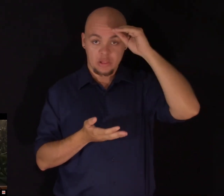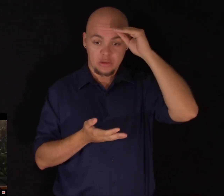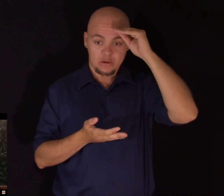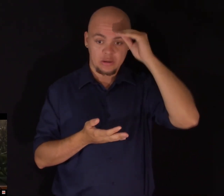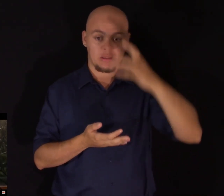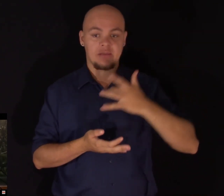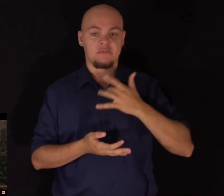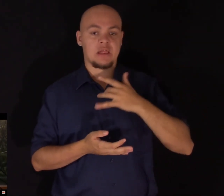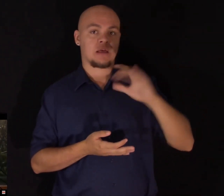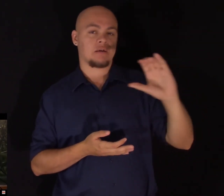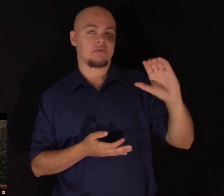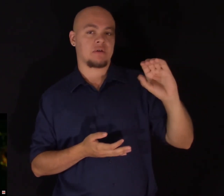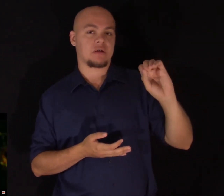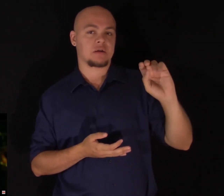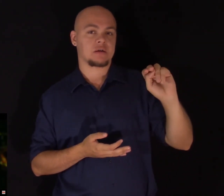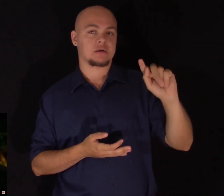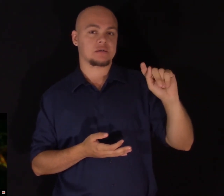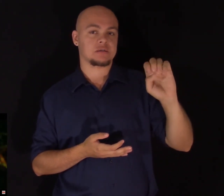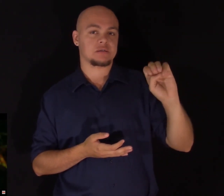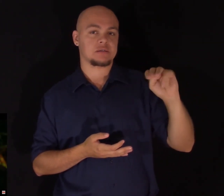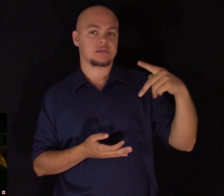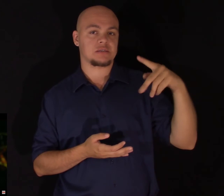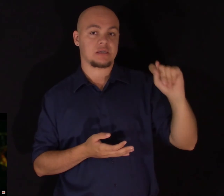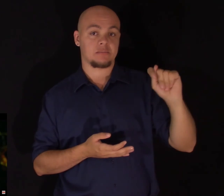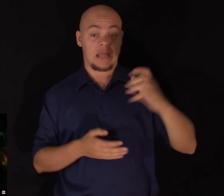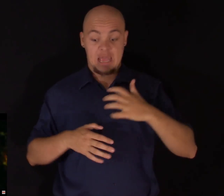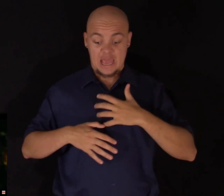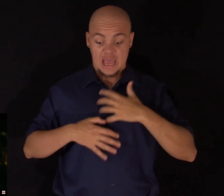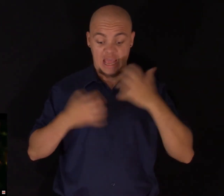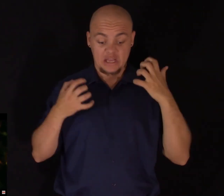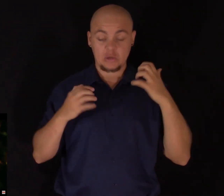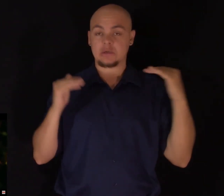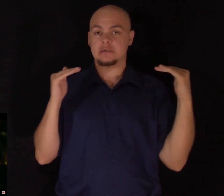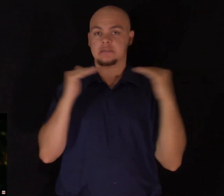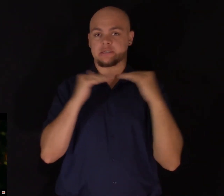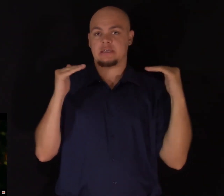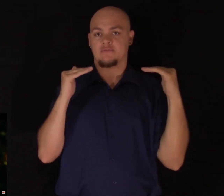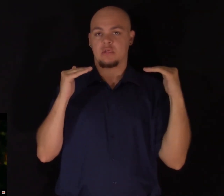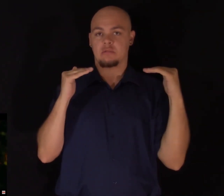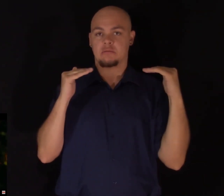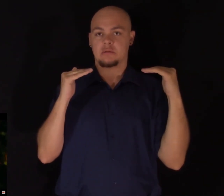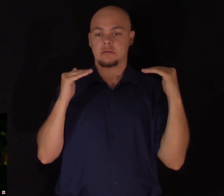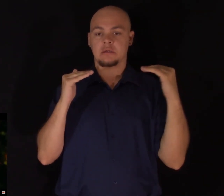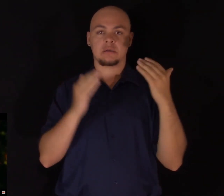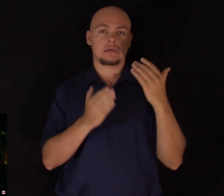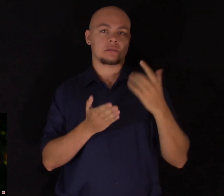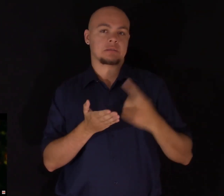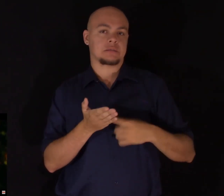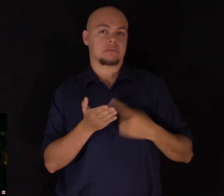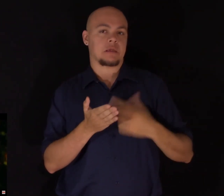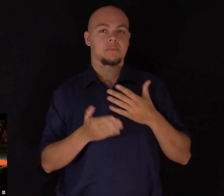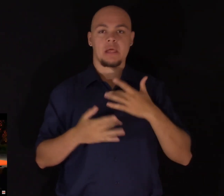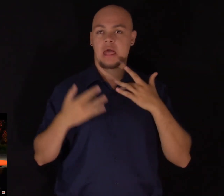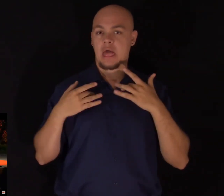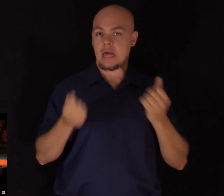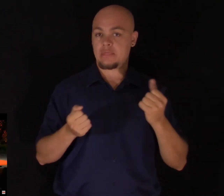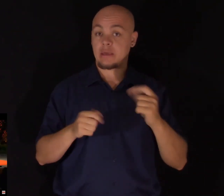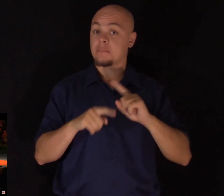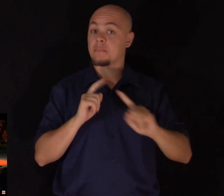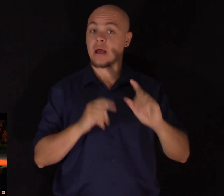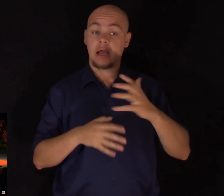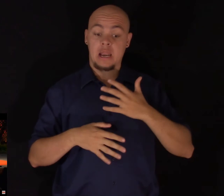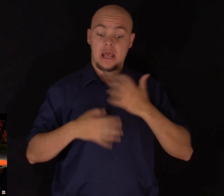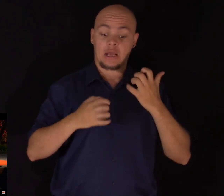contempt. Now, with anger, you've got two people on an even playing field. It's still somewhat of a healthy relationship, but when anger turns